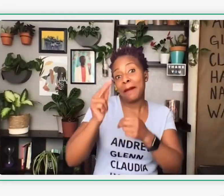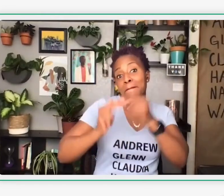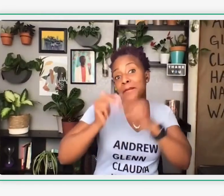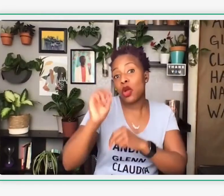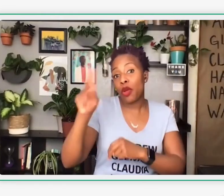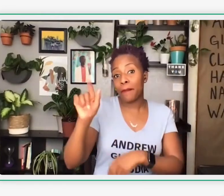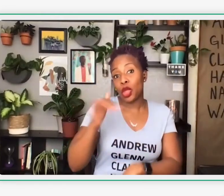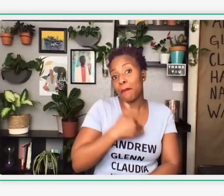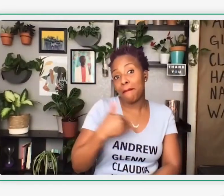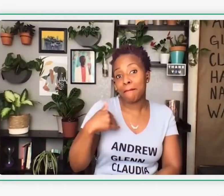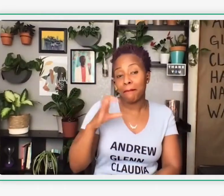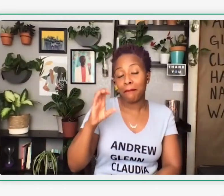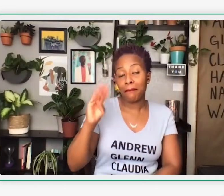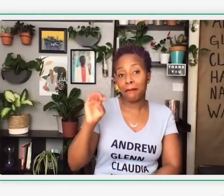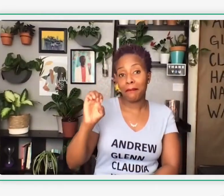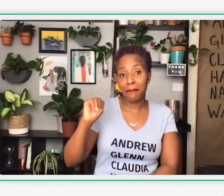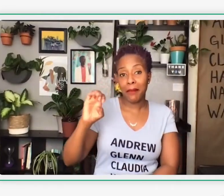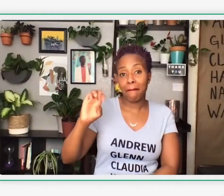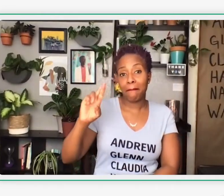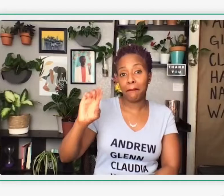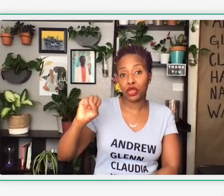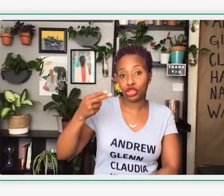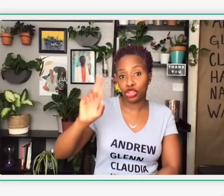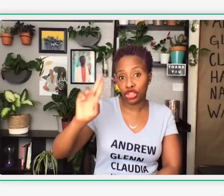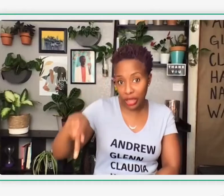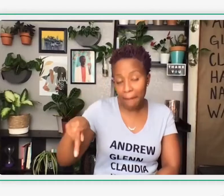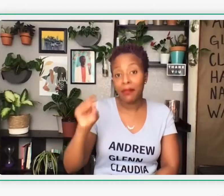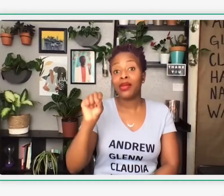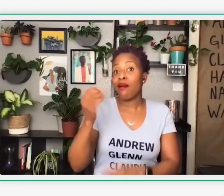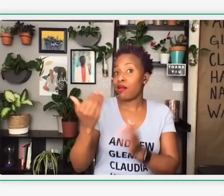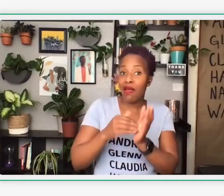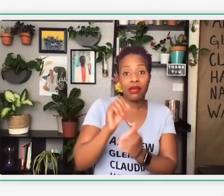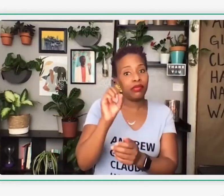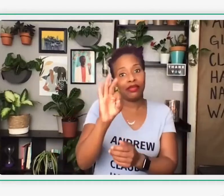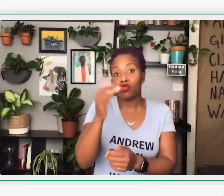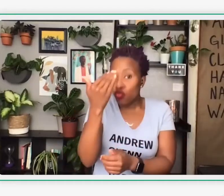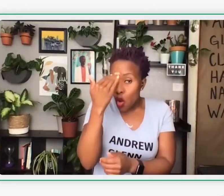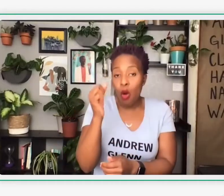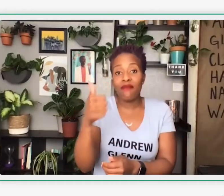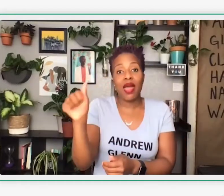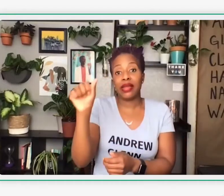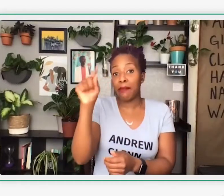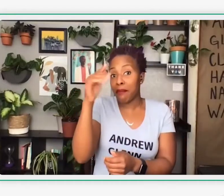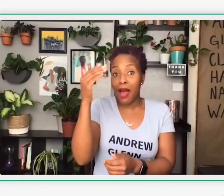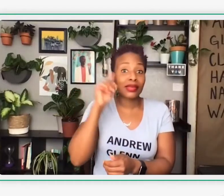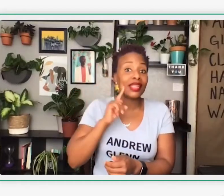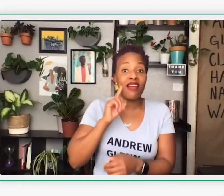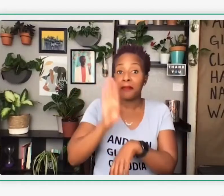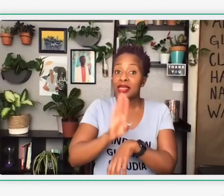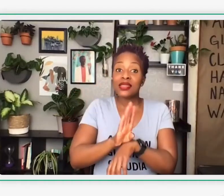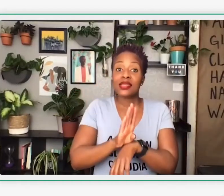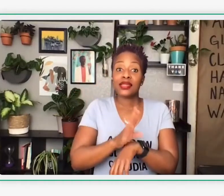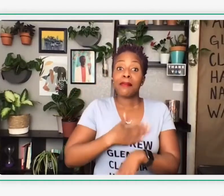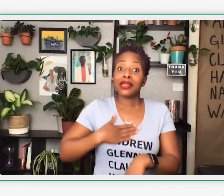that account, and you can build up your membership. And again, if you know of